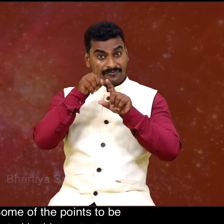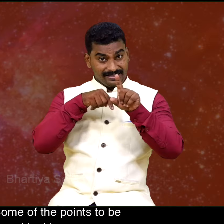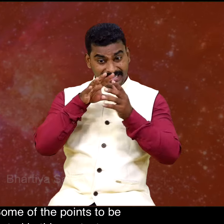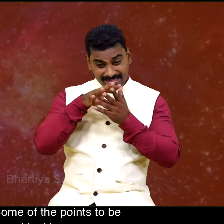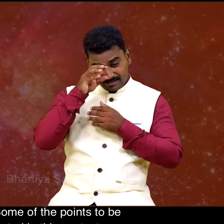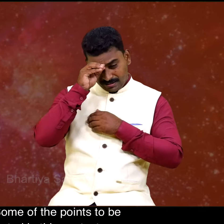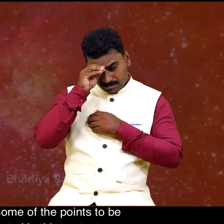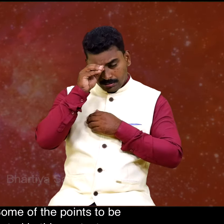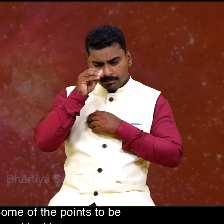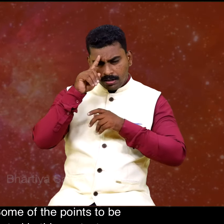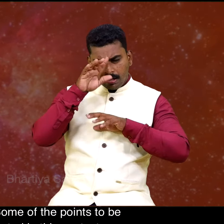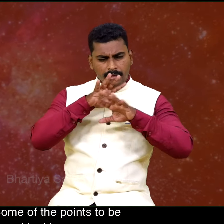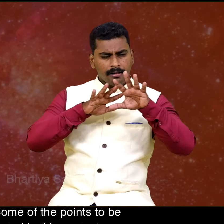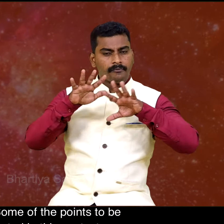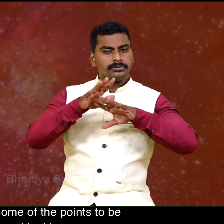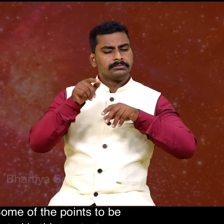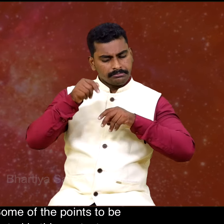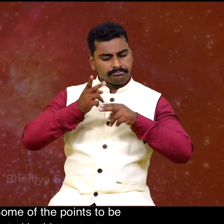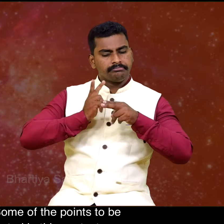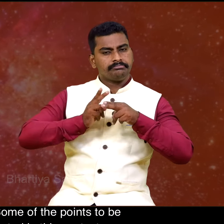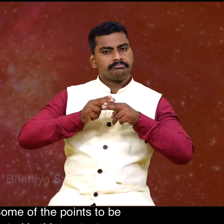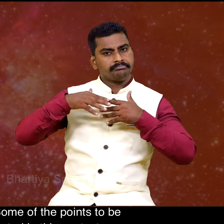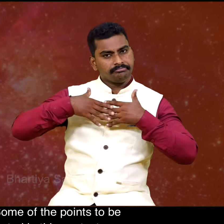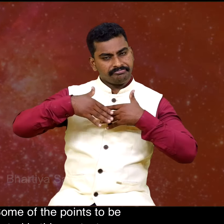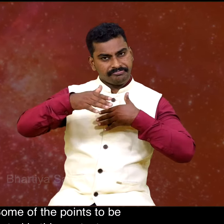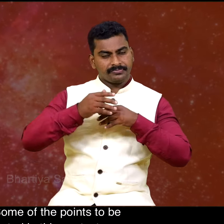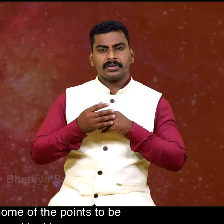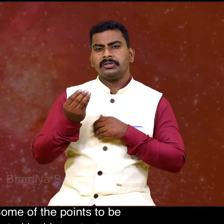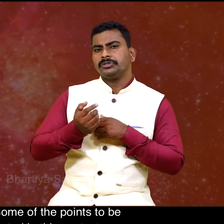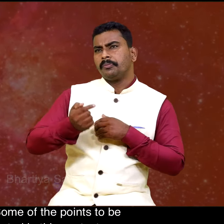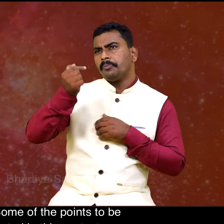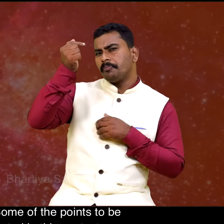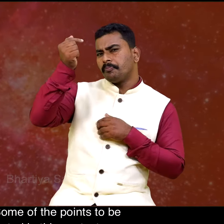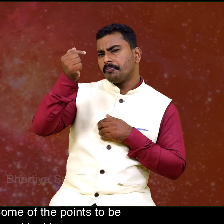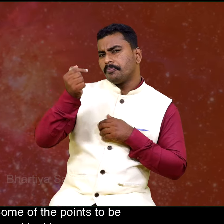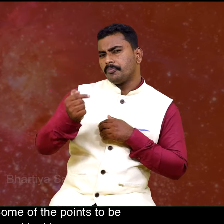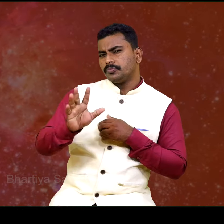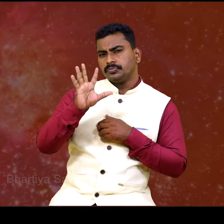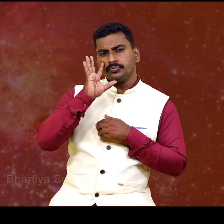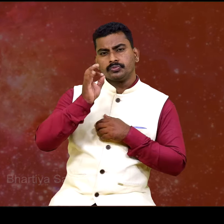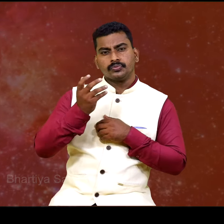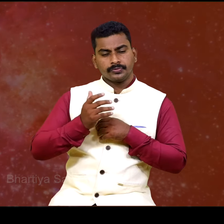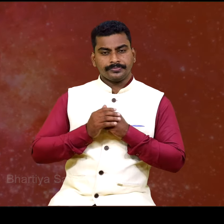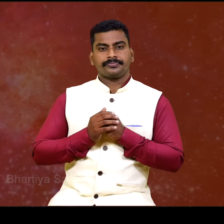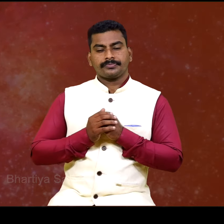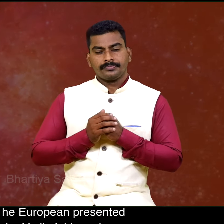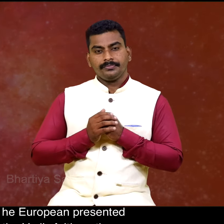Some of the points to be noted in this context are: the